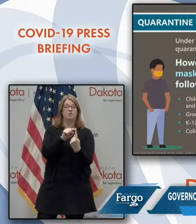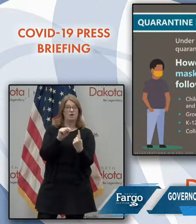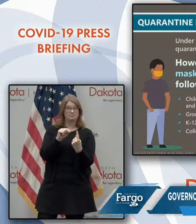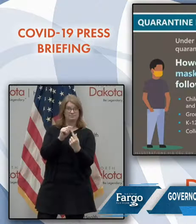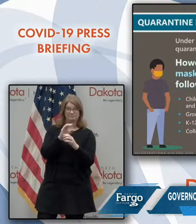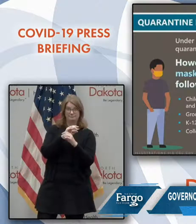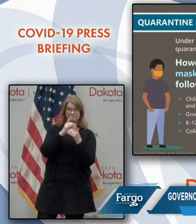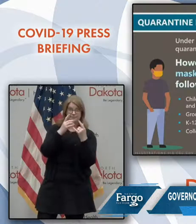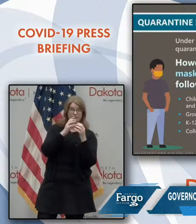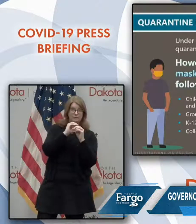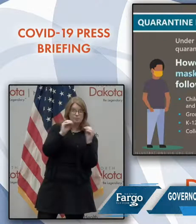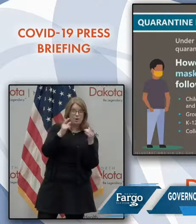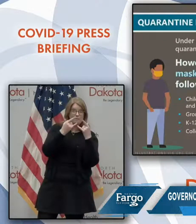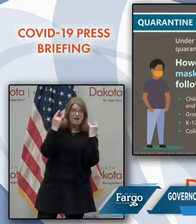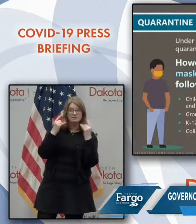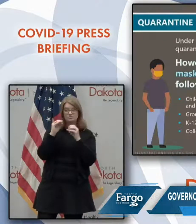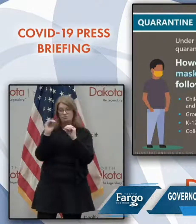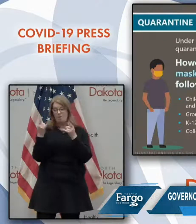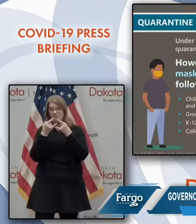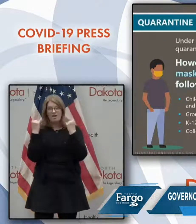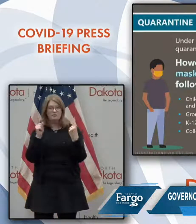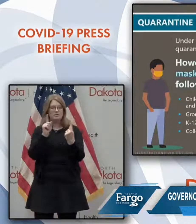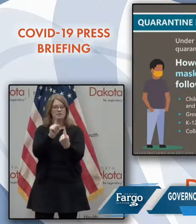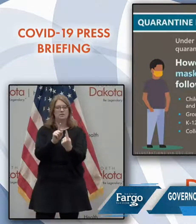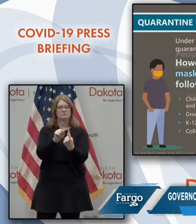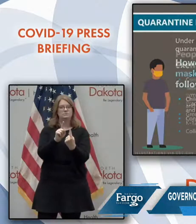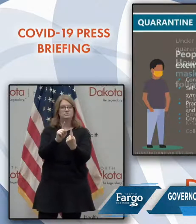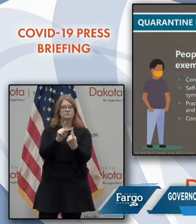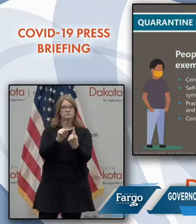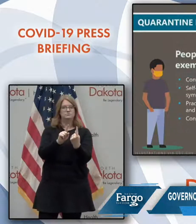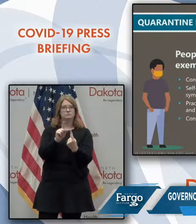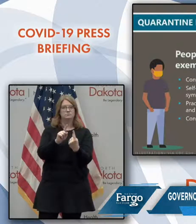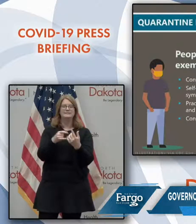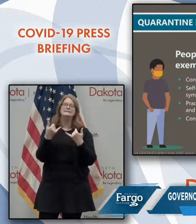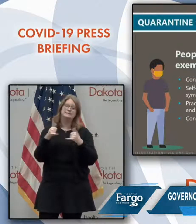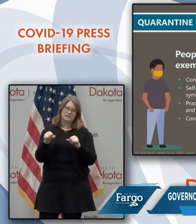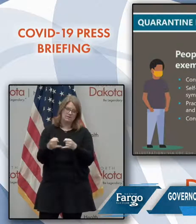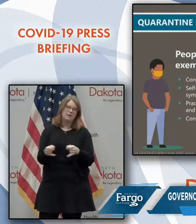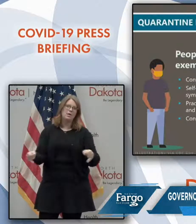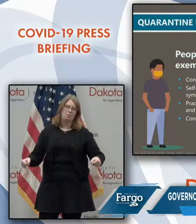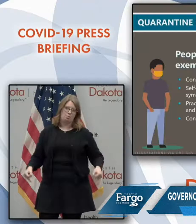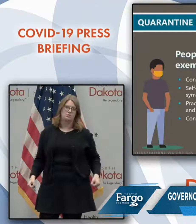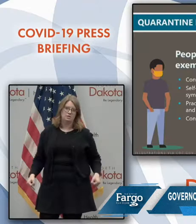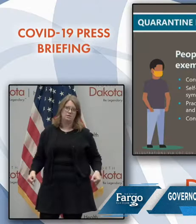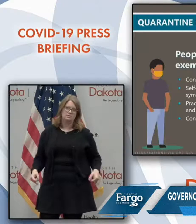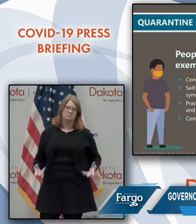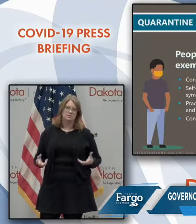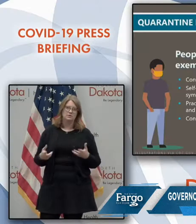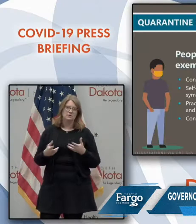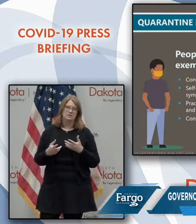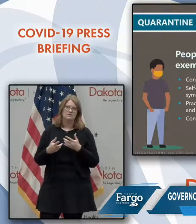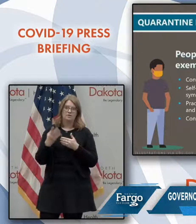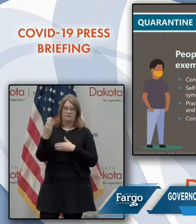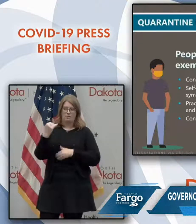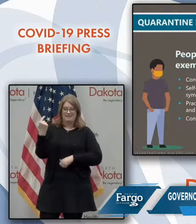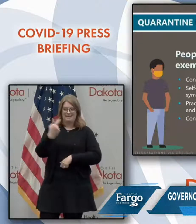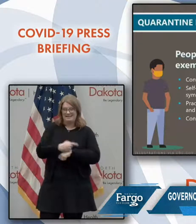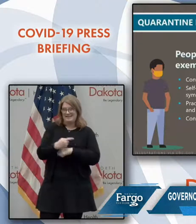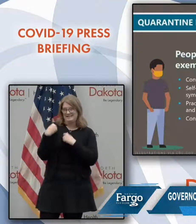wearing masks, would still need to be quarantined from the 14 days of their last exposure.